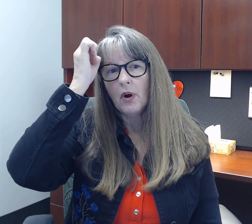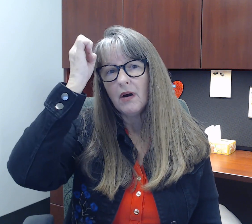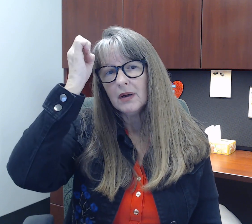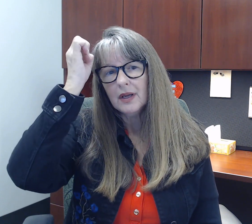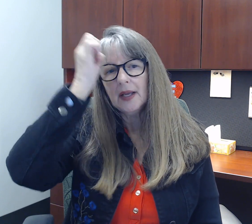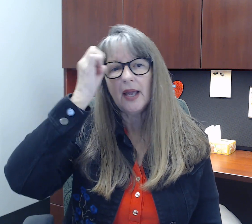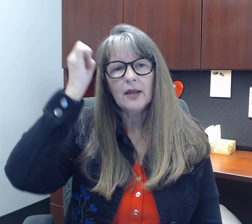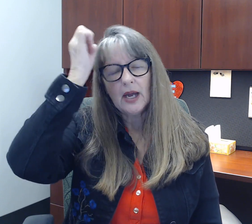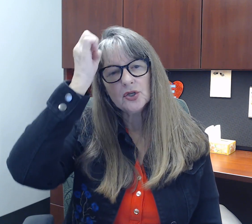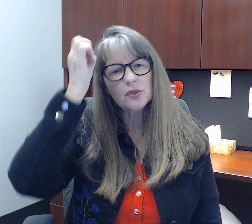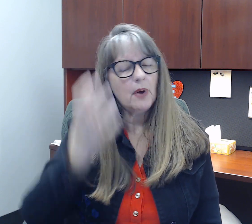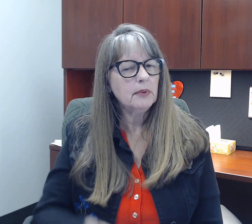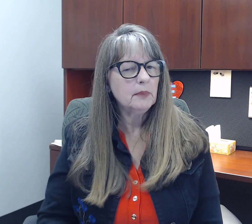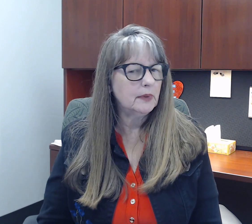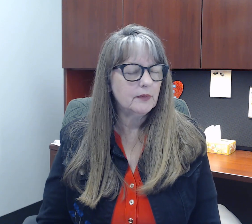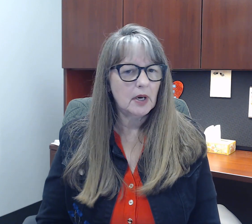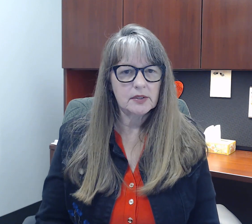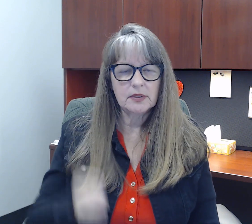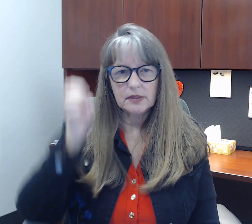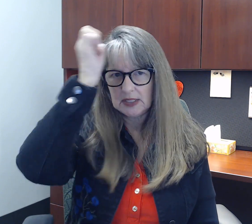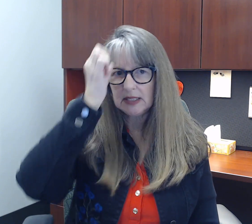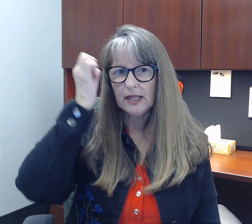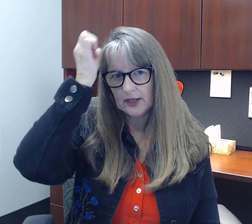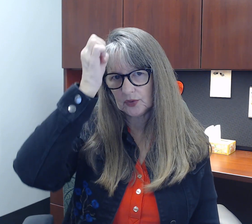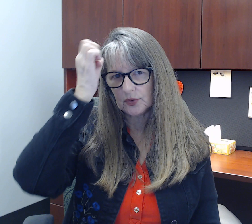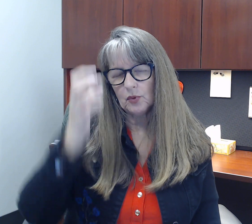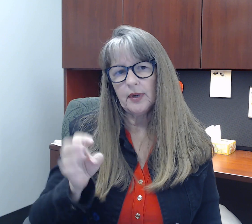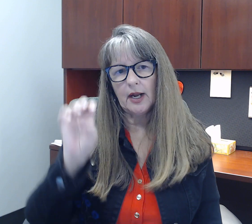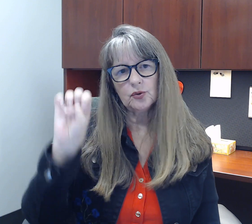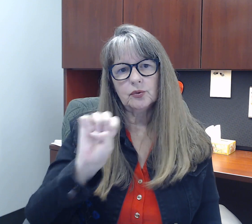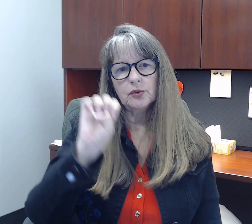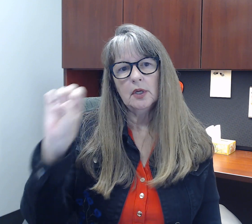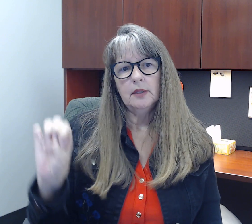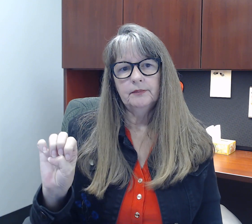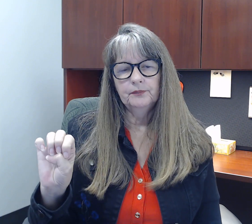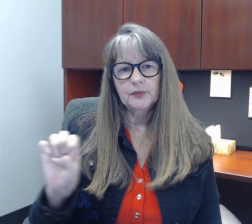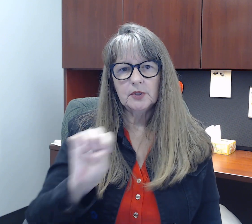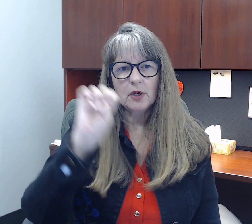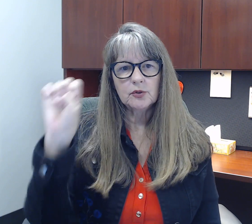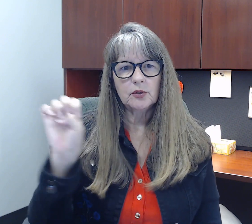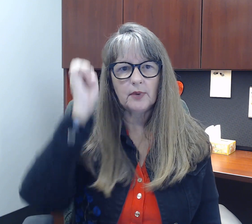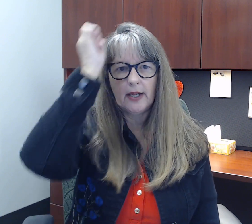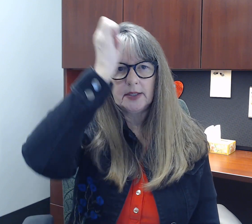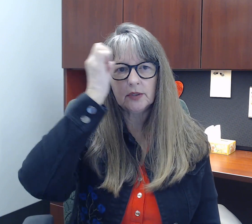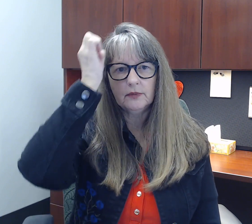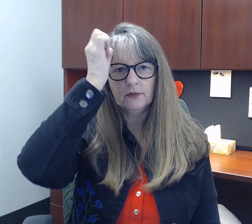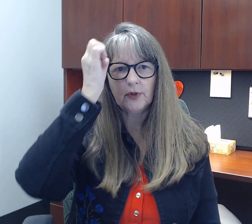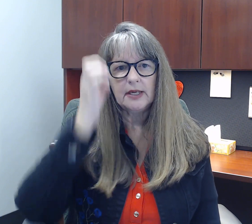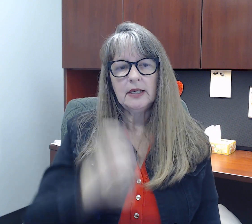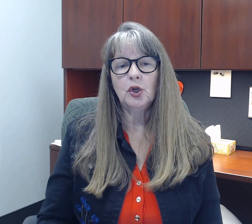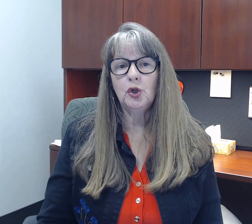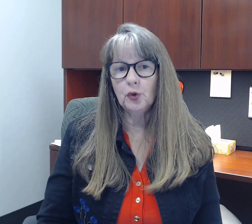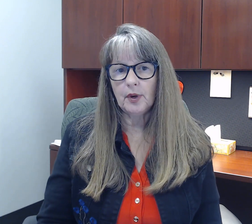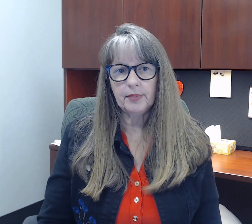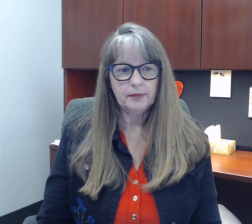wrong. I just probably would not have seen that. So it's more natural to go to the right for Europe.